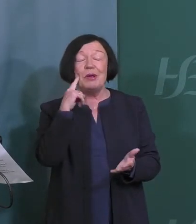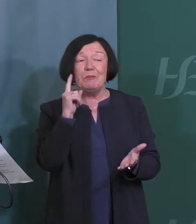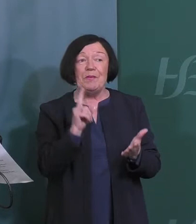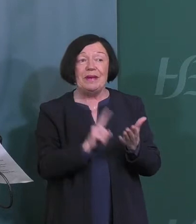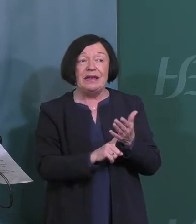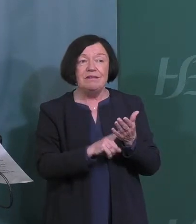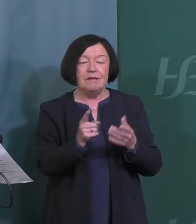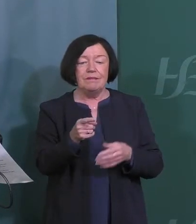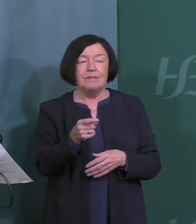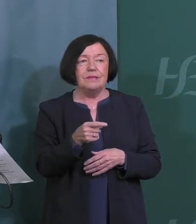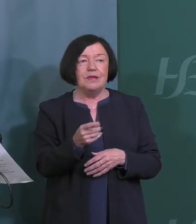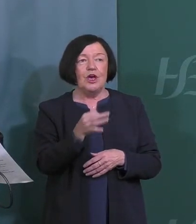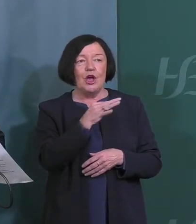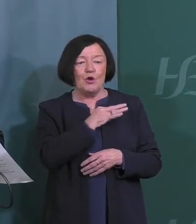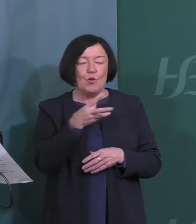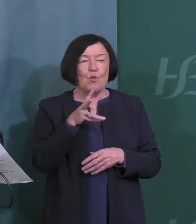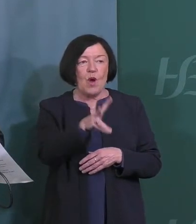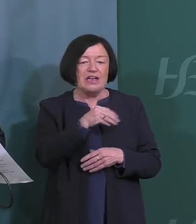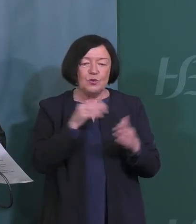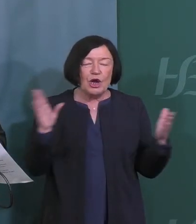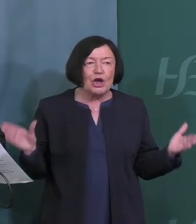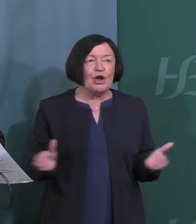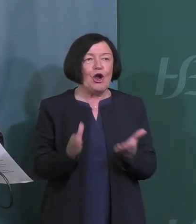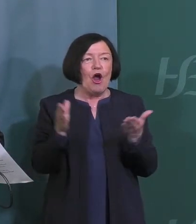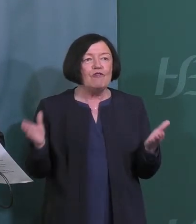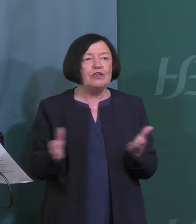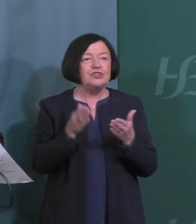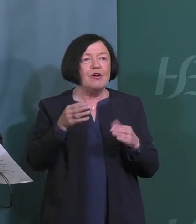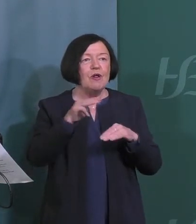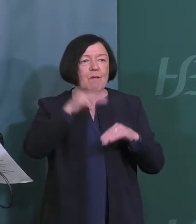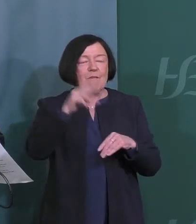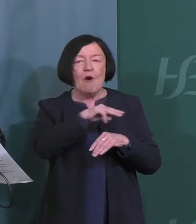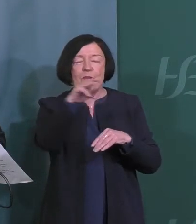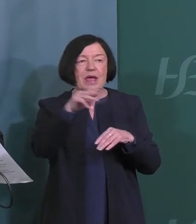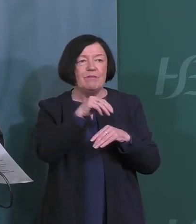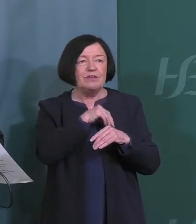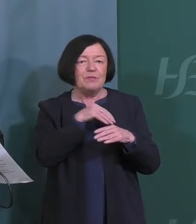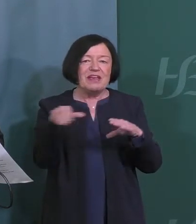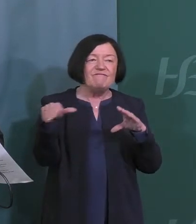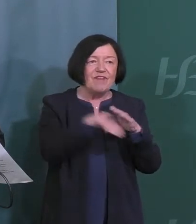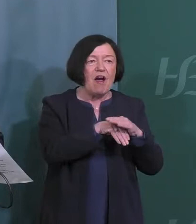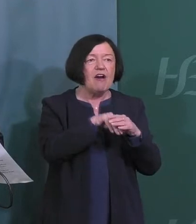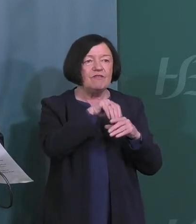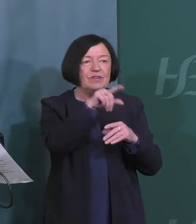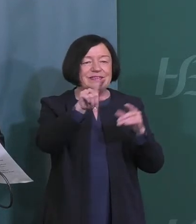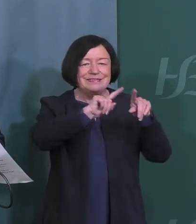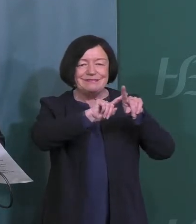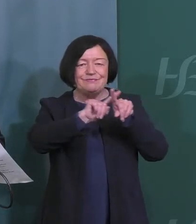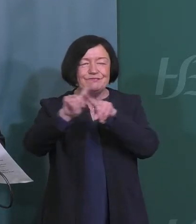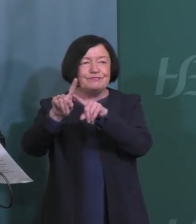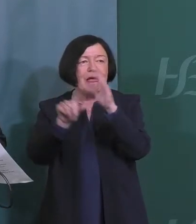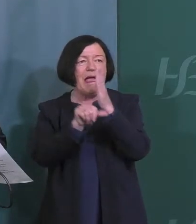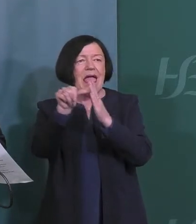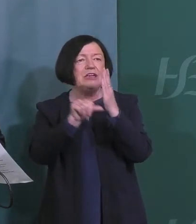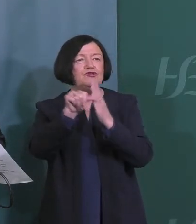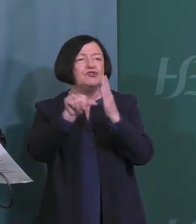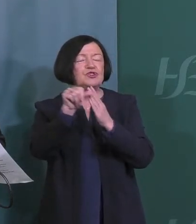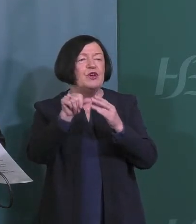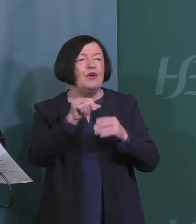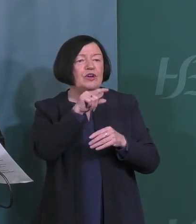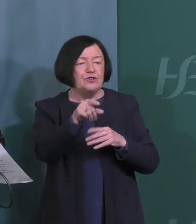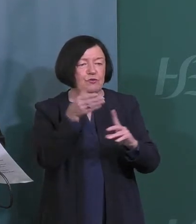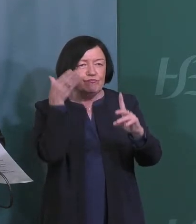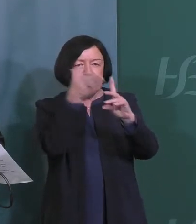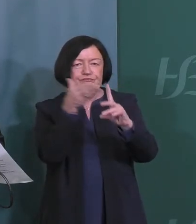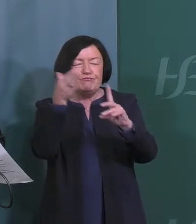would be a good mechanism to encourage further uptake across all age groups, particularly to target some